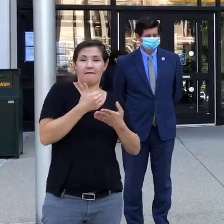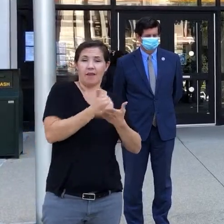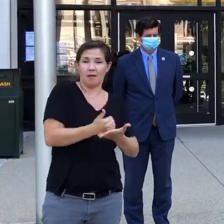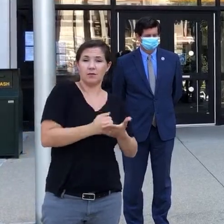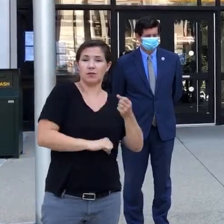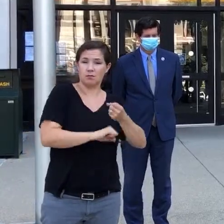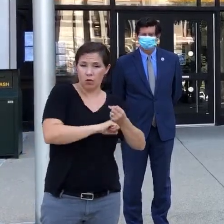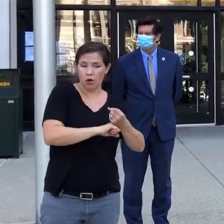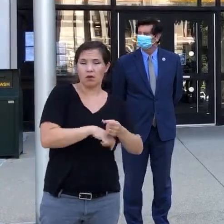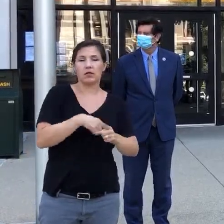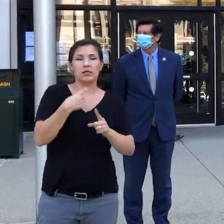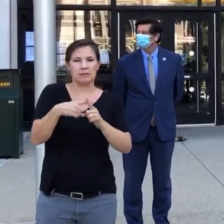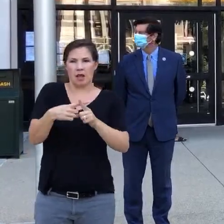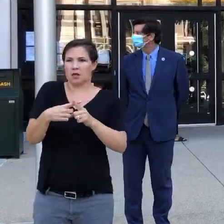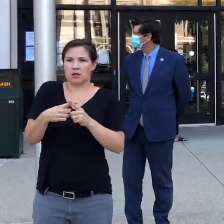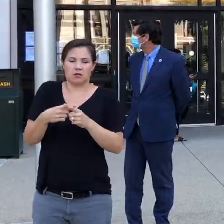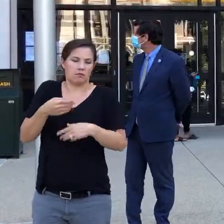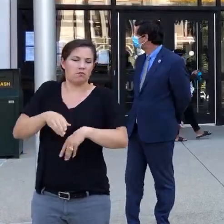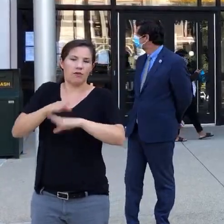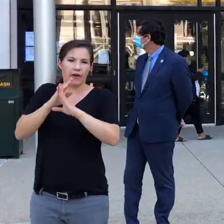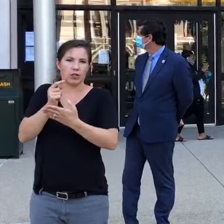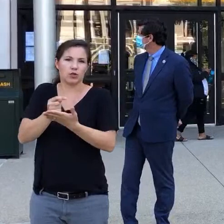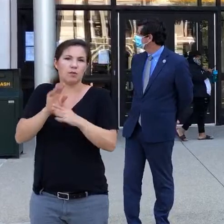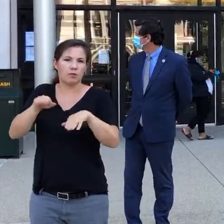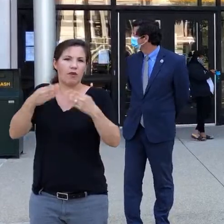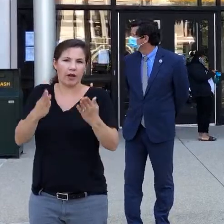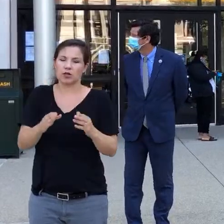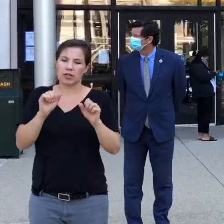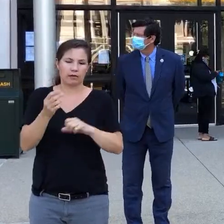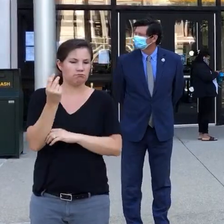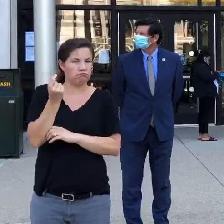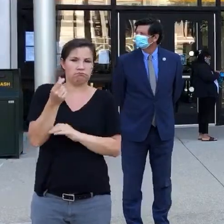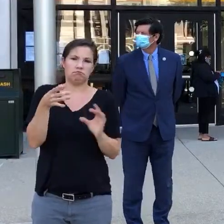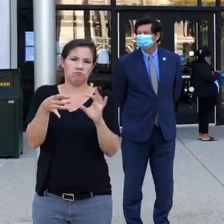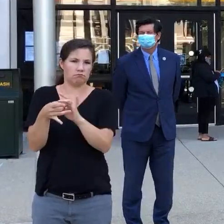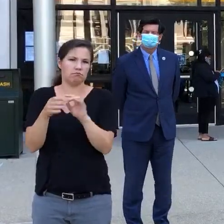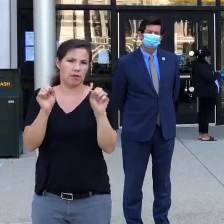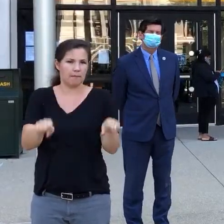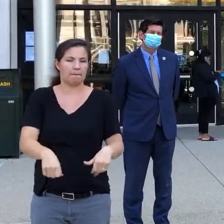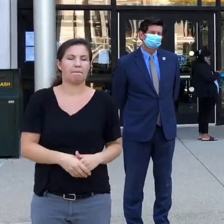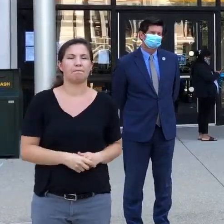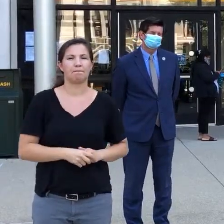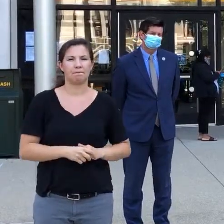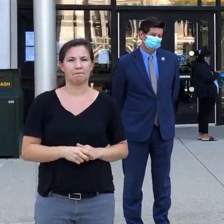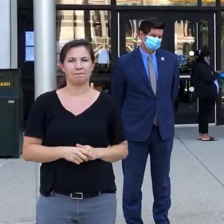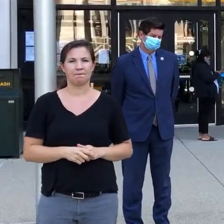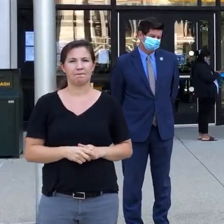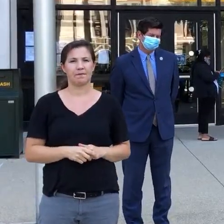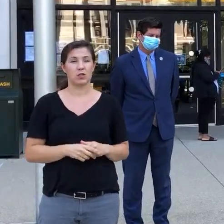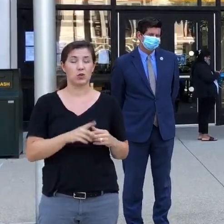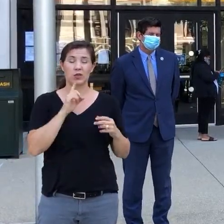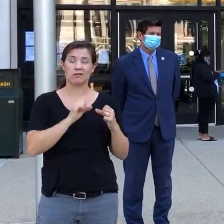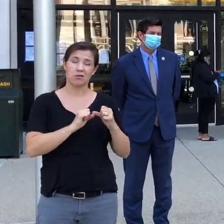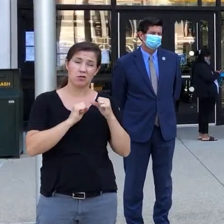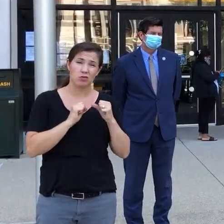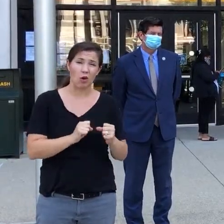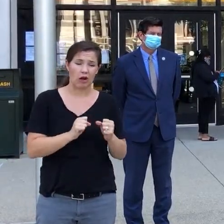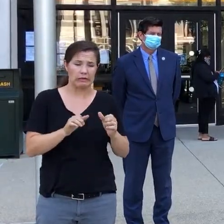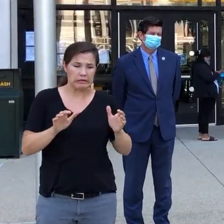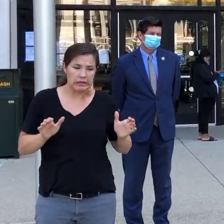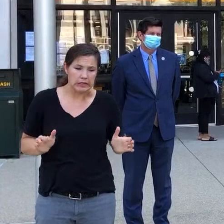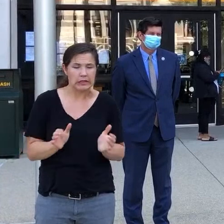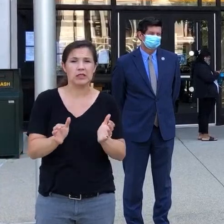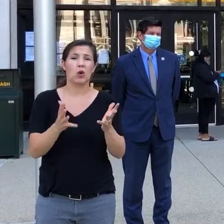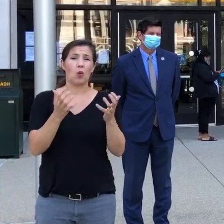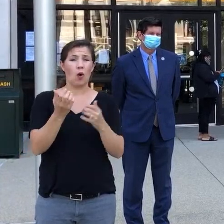and the vast network of prevention and treatment providers. So again, these are strong words that we want people